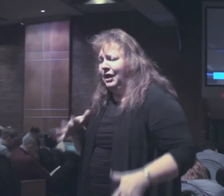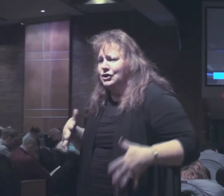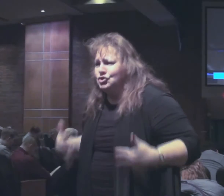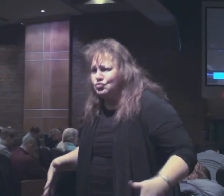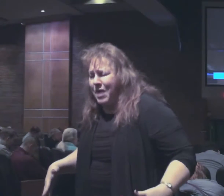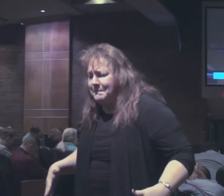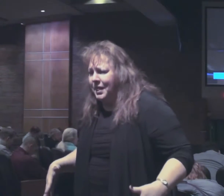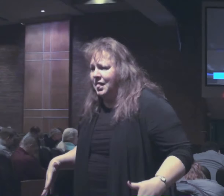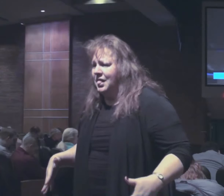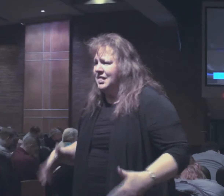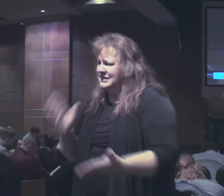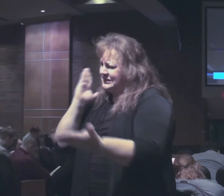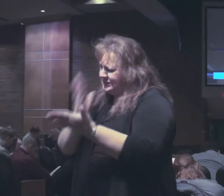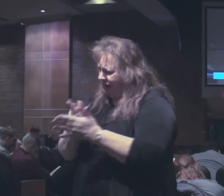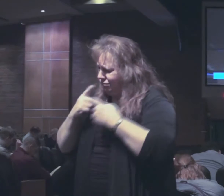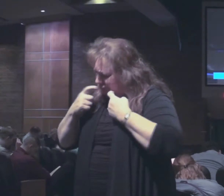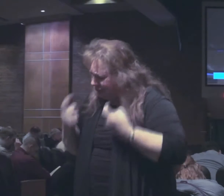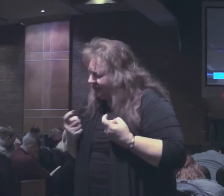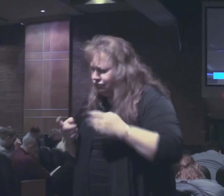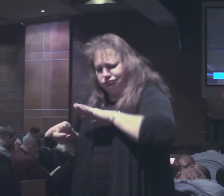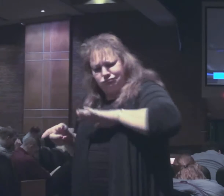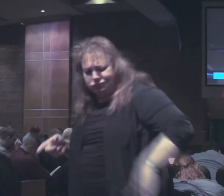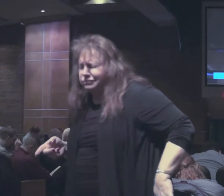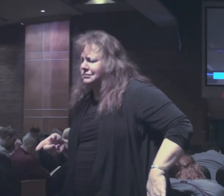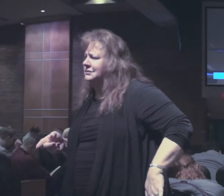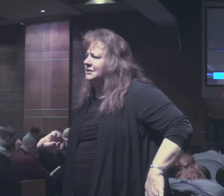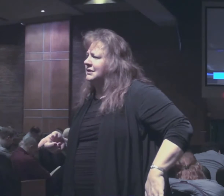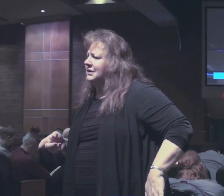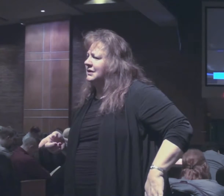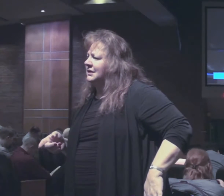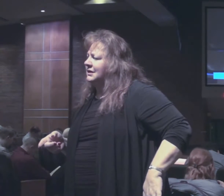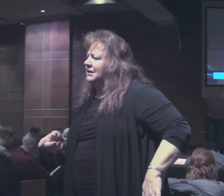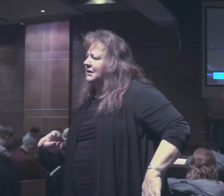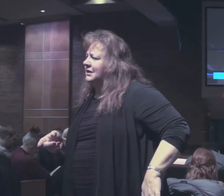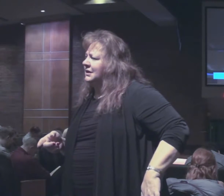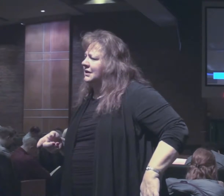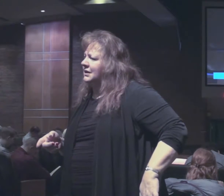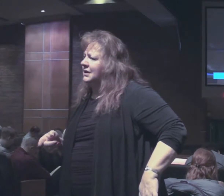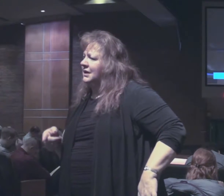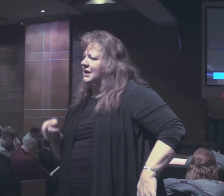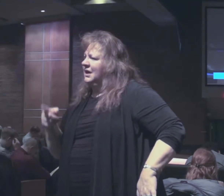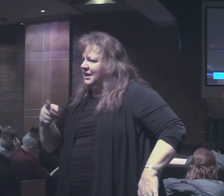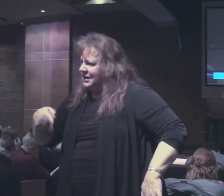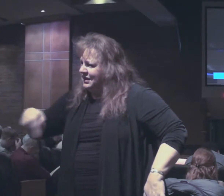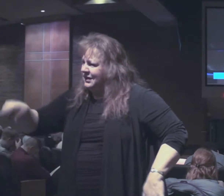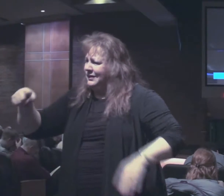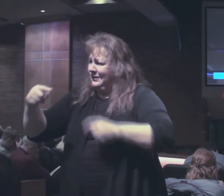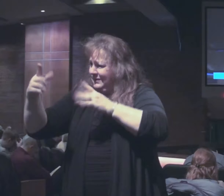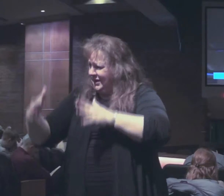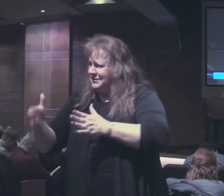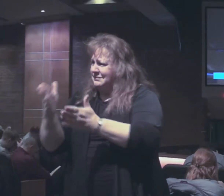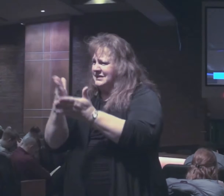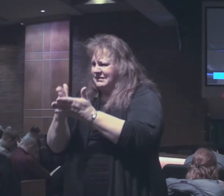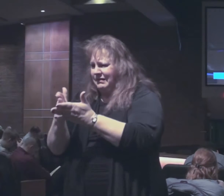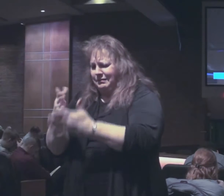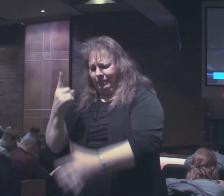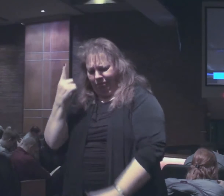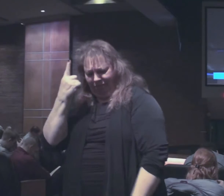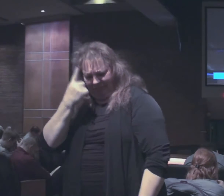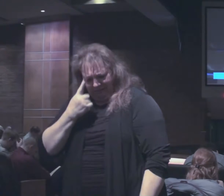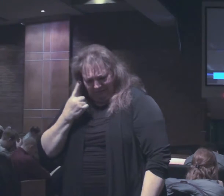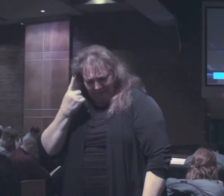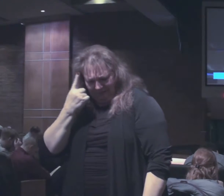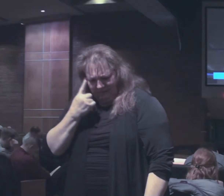Tremble and do not sin. He wants the enemies to stop and consider